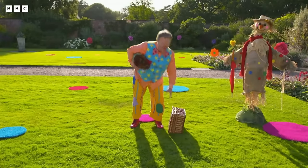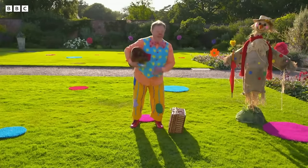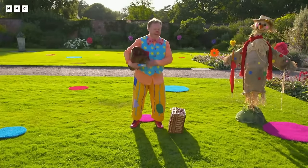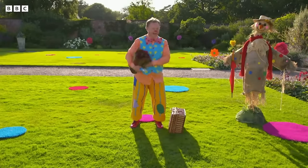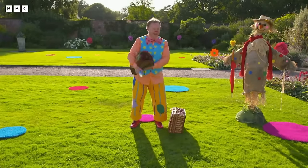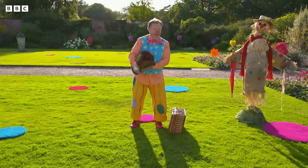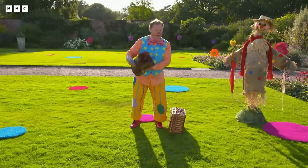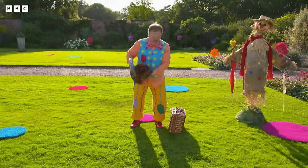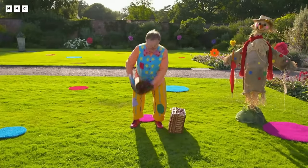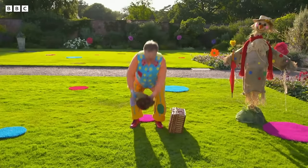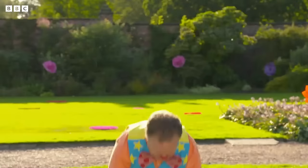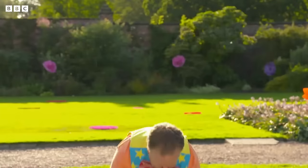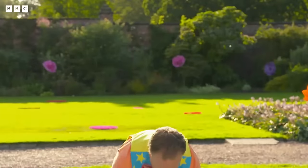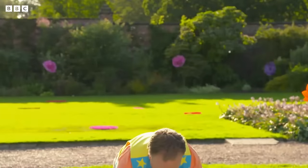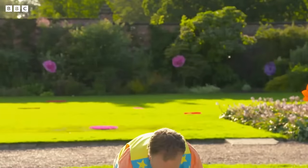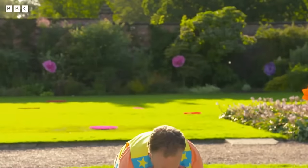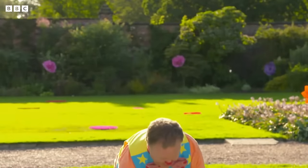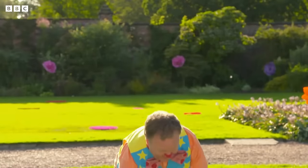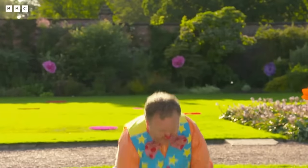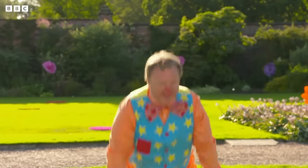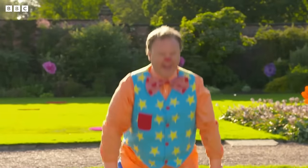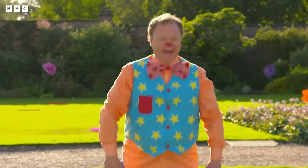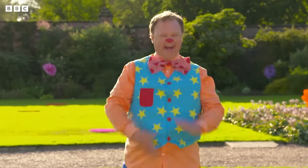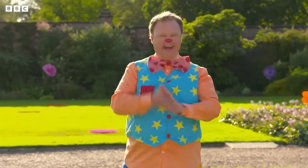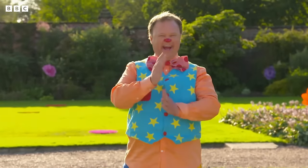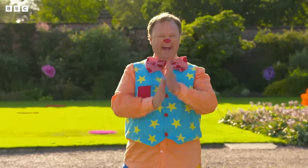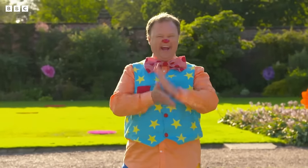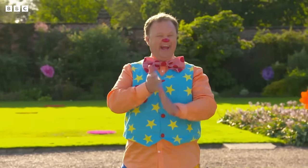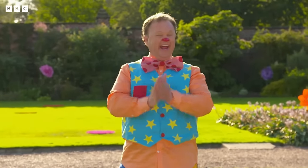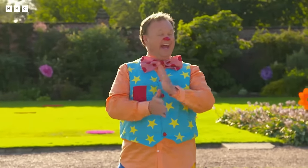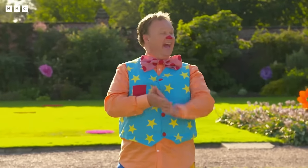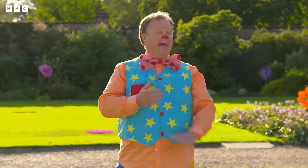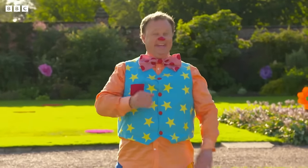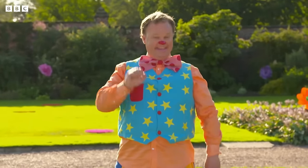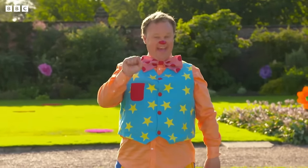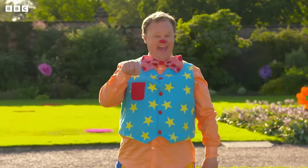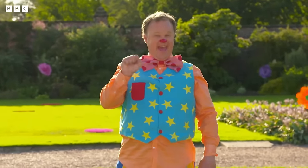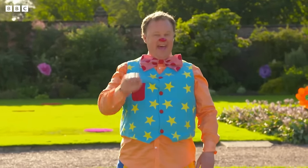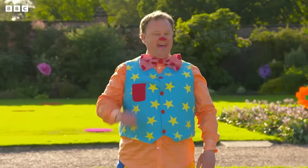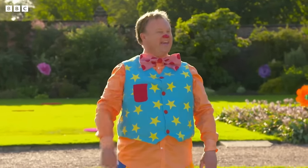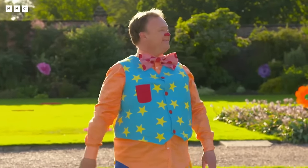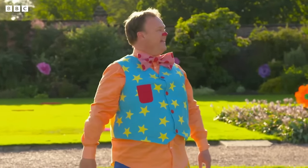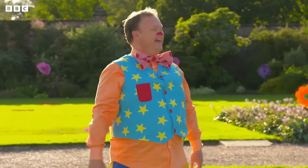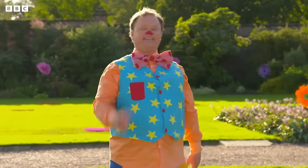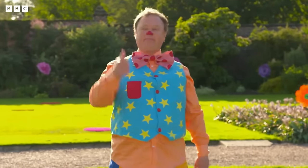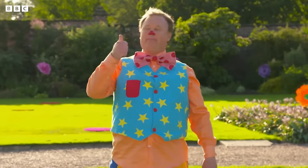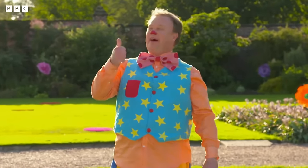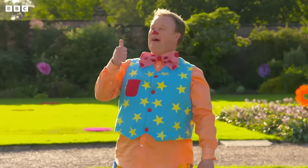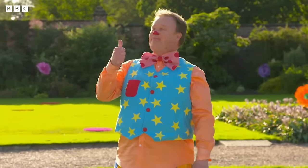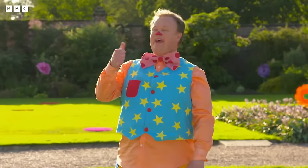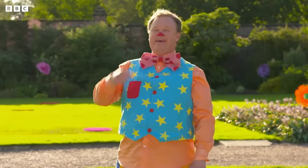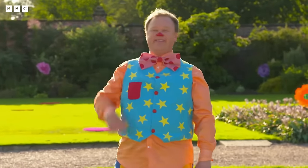Mr. Tumble, have you found a good spot for your picnic? Yes, it's perfect.